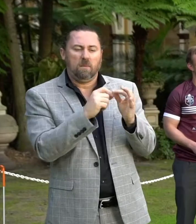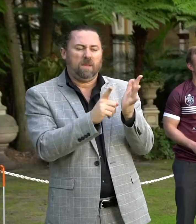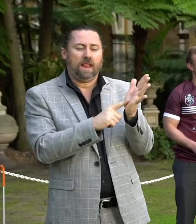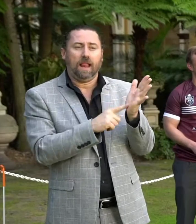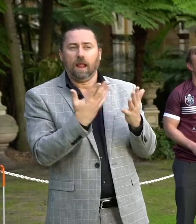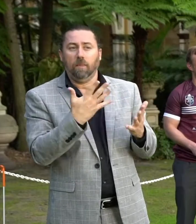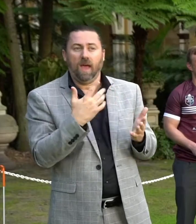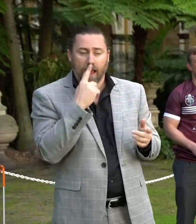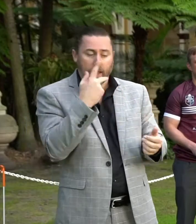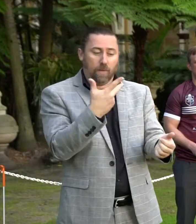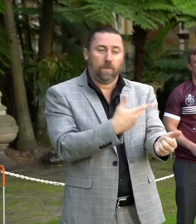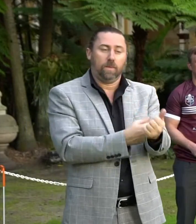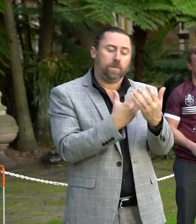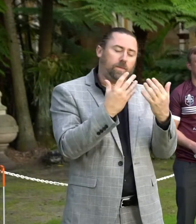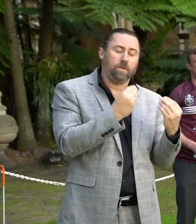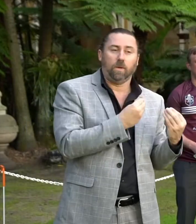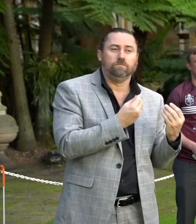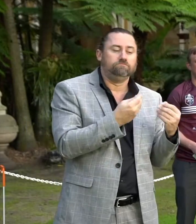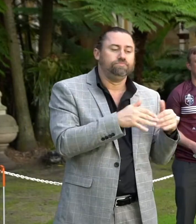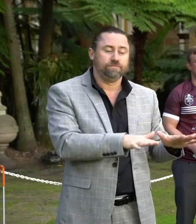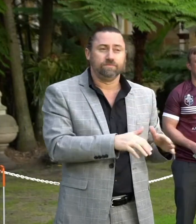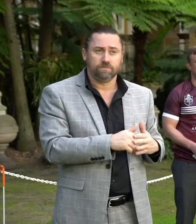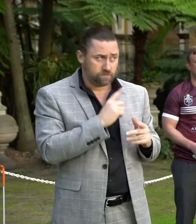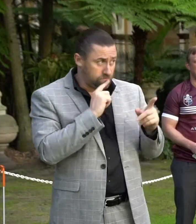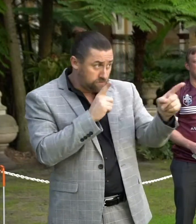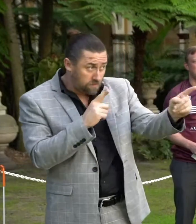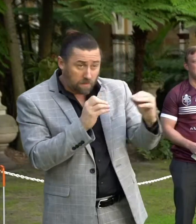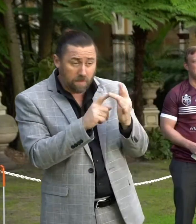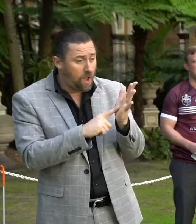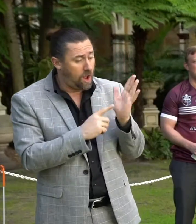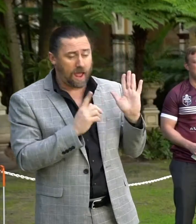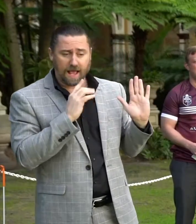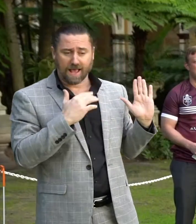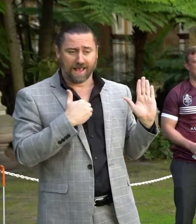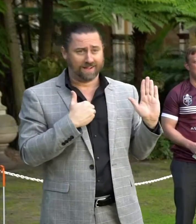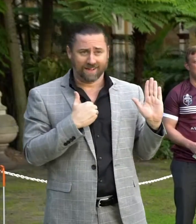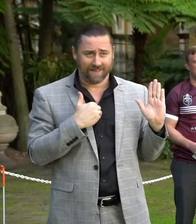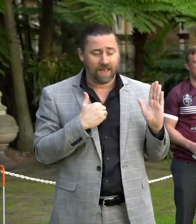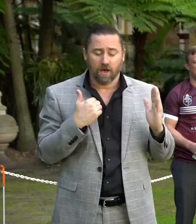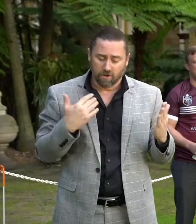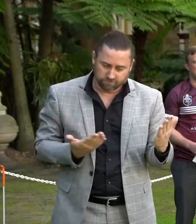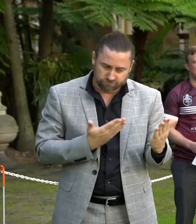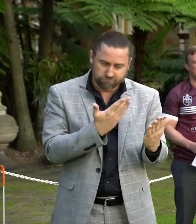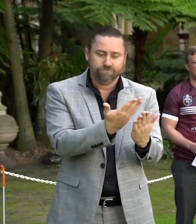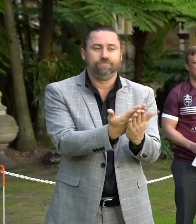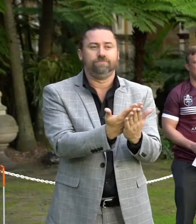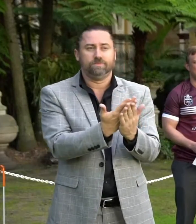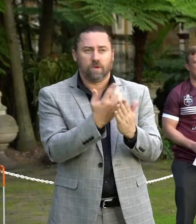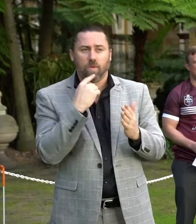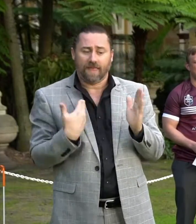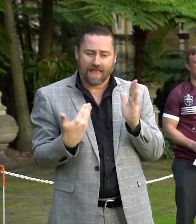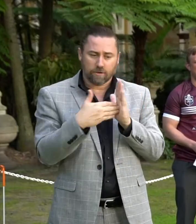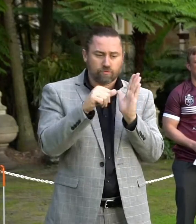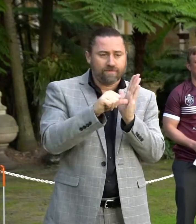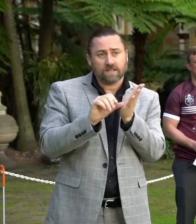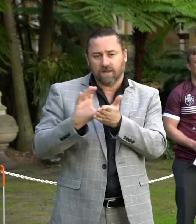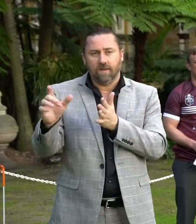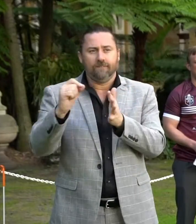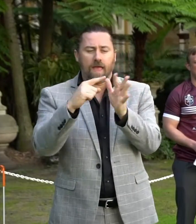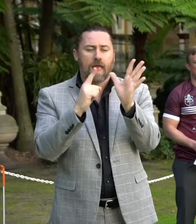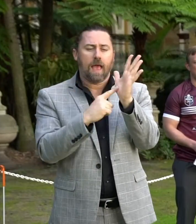much on voluntary? Not at all. We actually made that very key commitment about making sure that we had extra funds into palliative